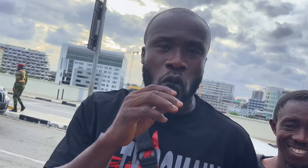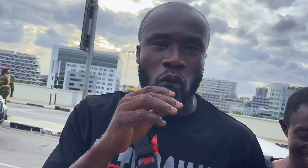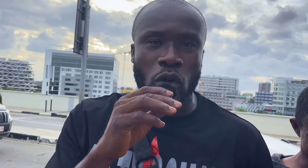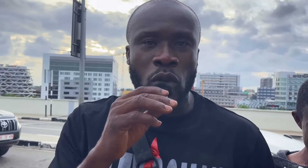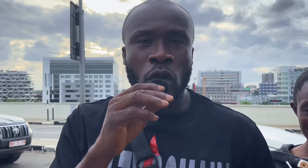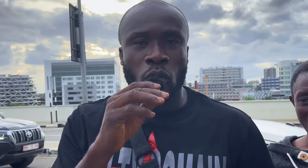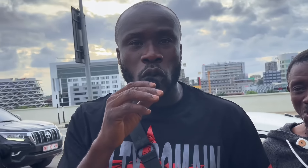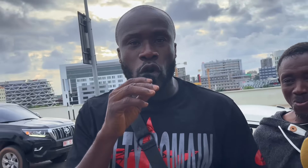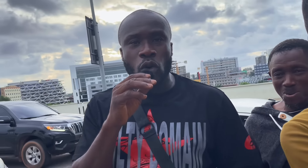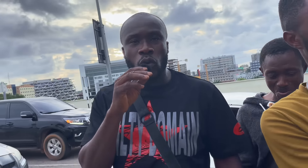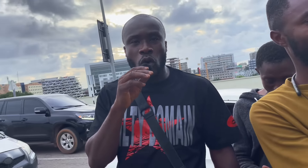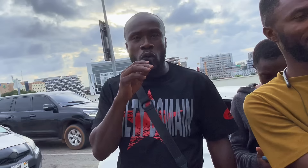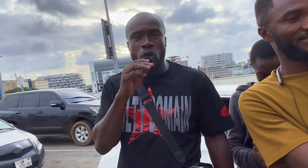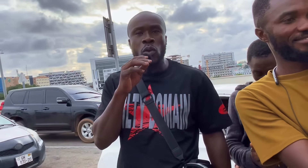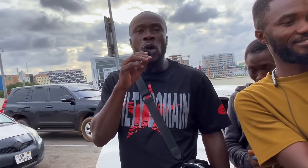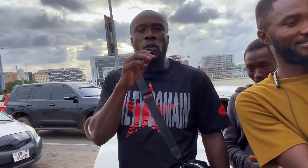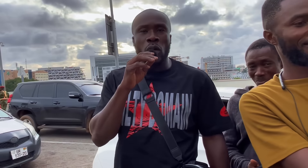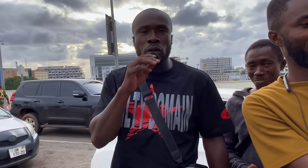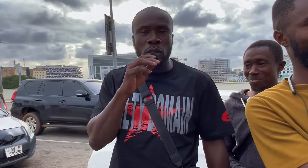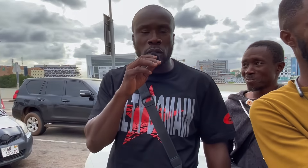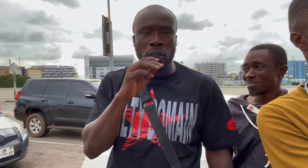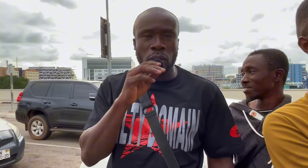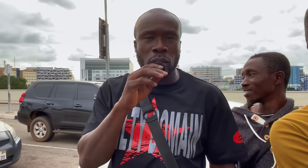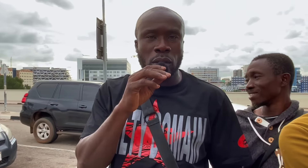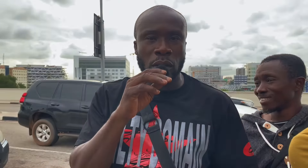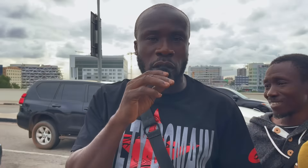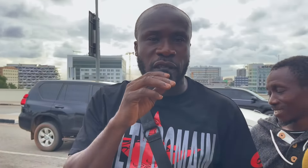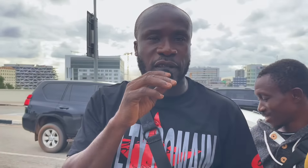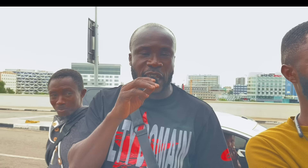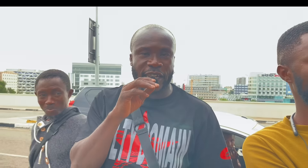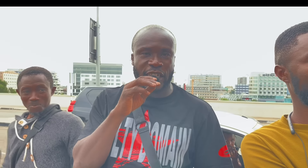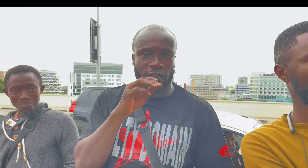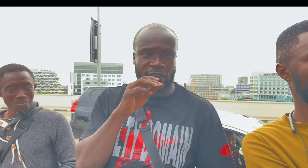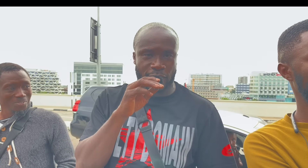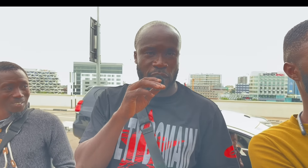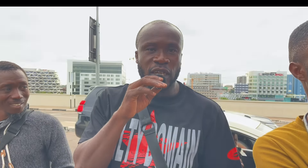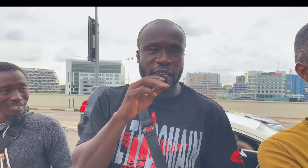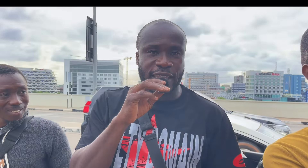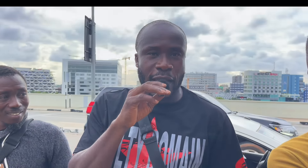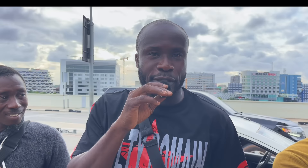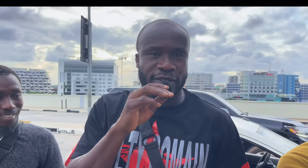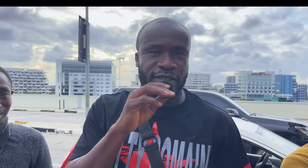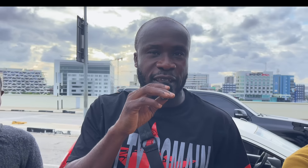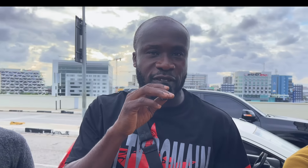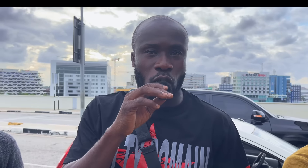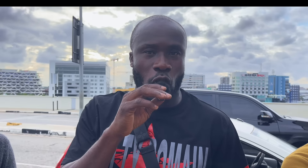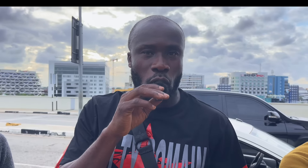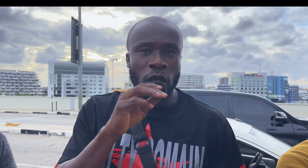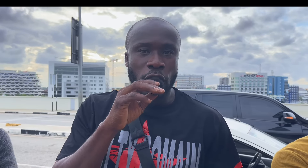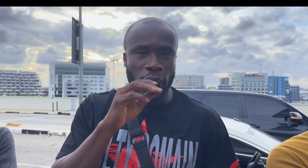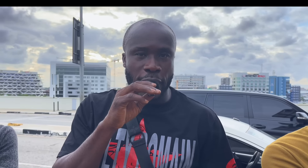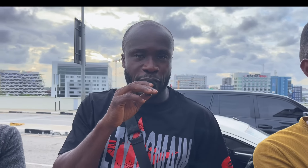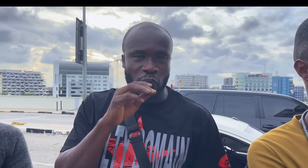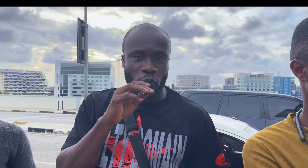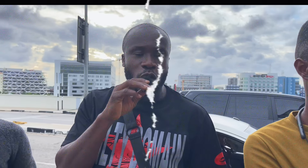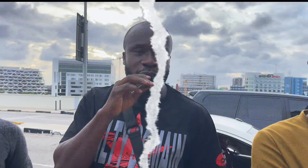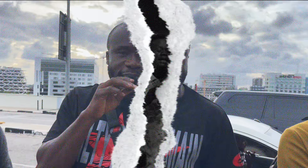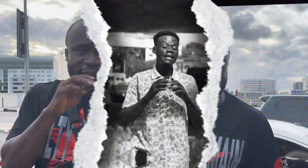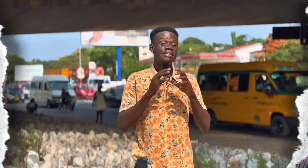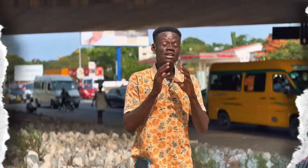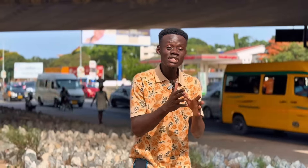gungulum gungulum gungulum gungulum gung. This is Ghana News TV. The time is 6 o'clock. Let me